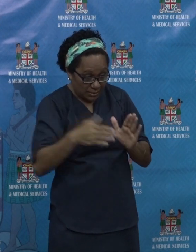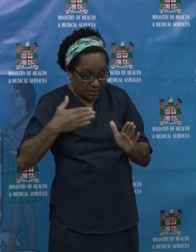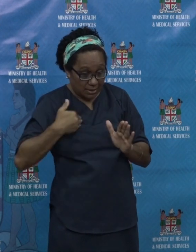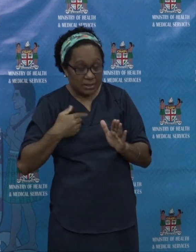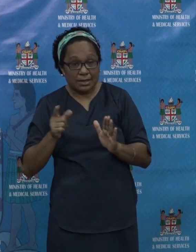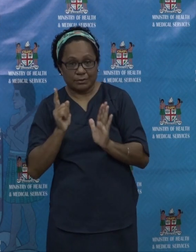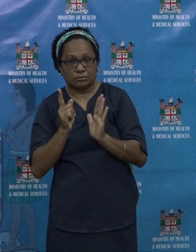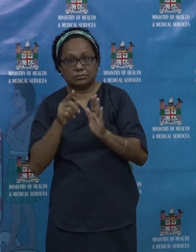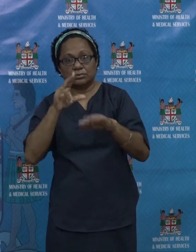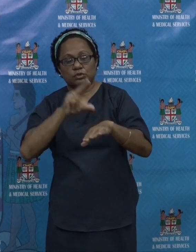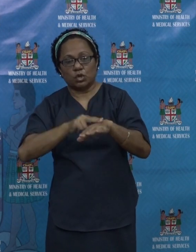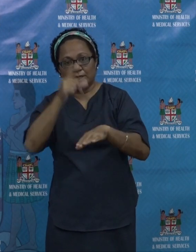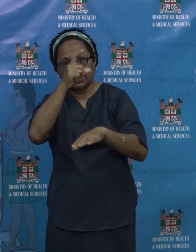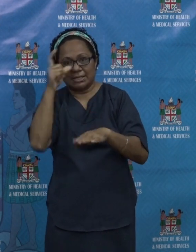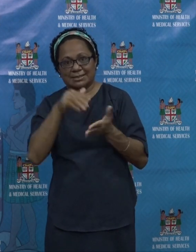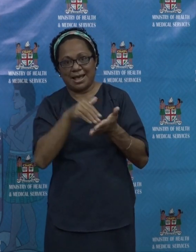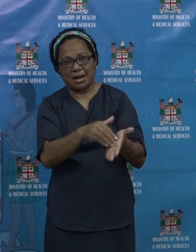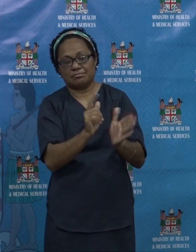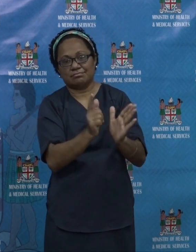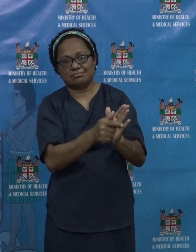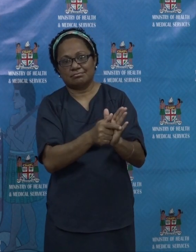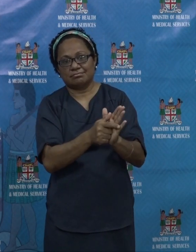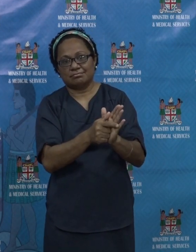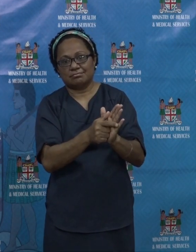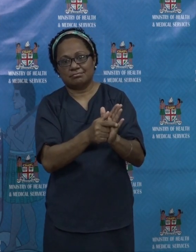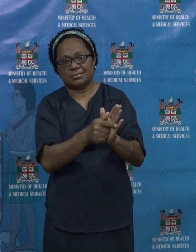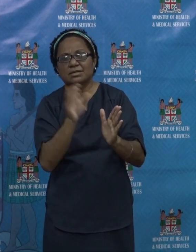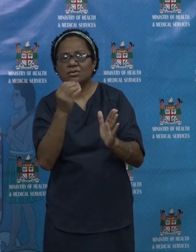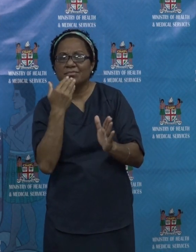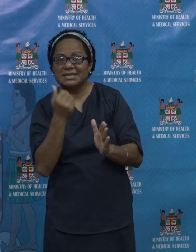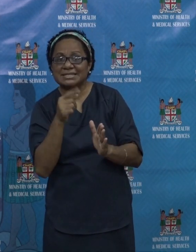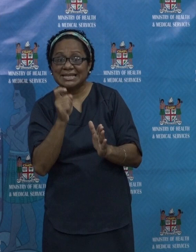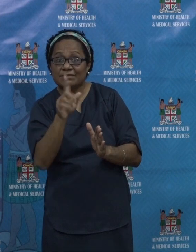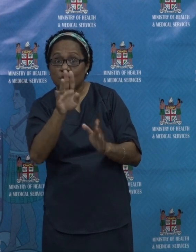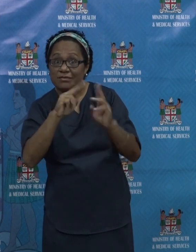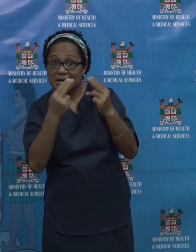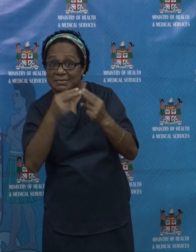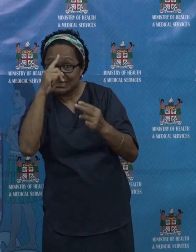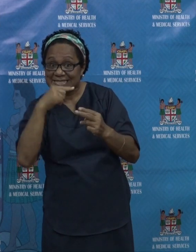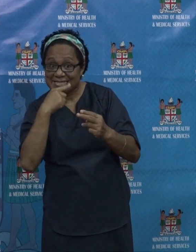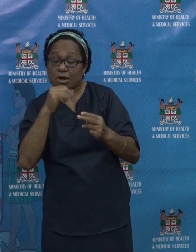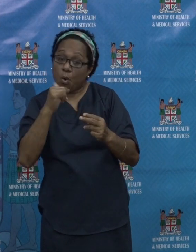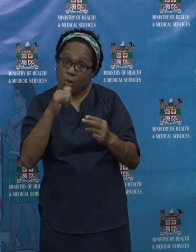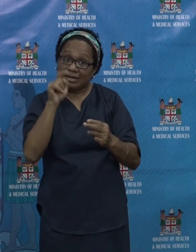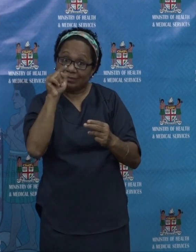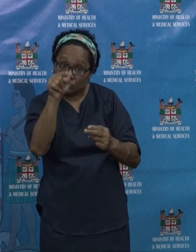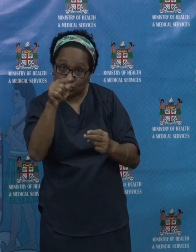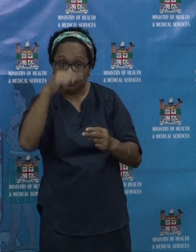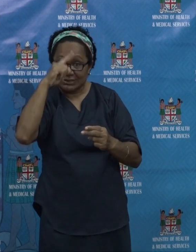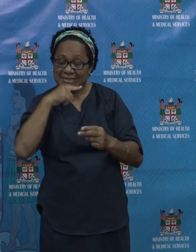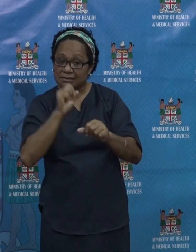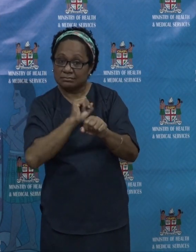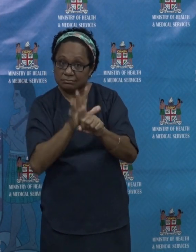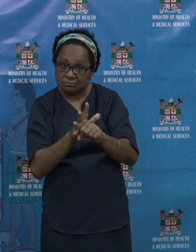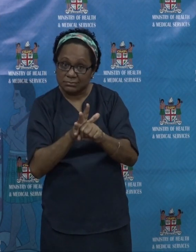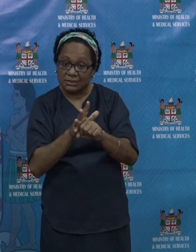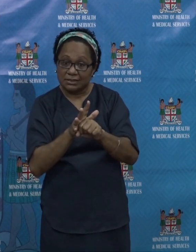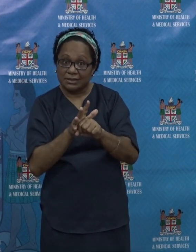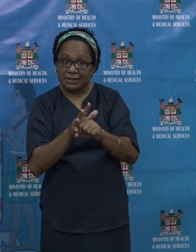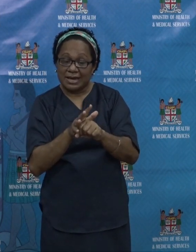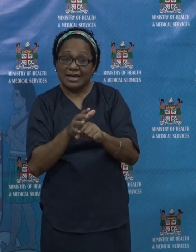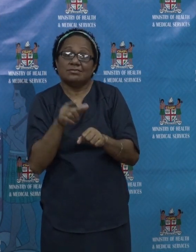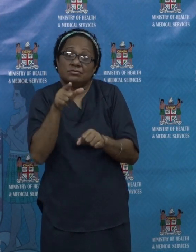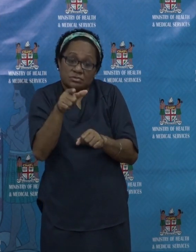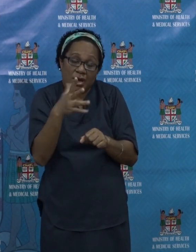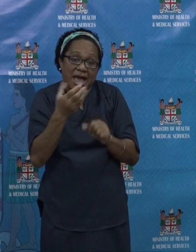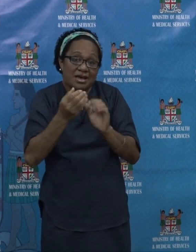worsens. So please, if you or someone you are caring for has COVID-19 symptoms and are at high risk of